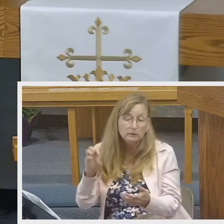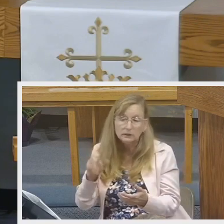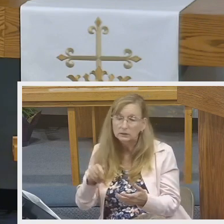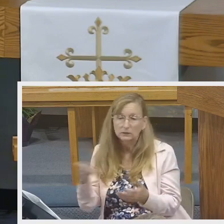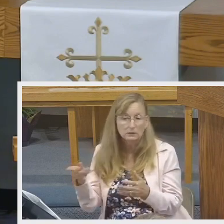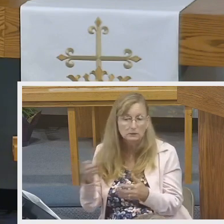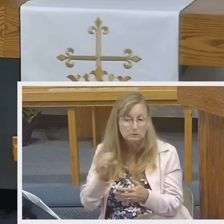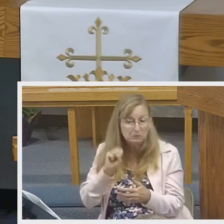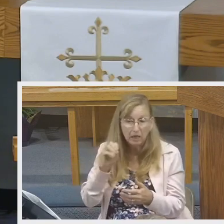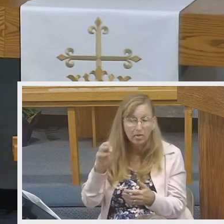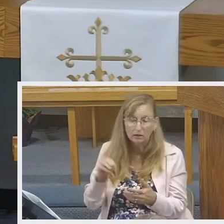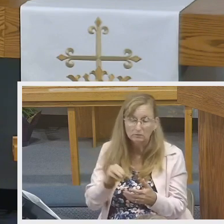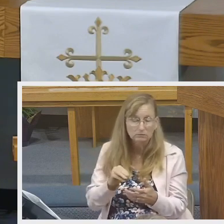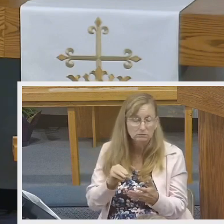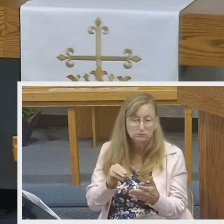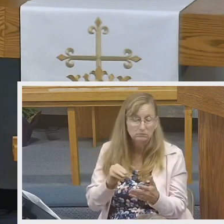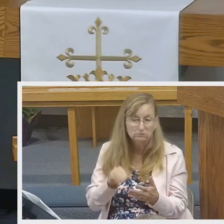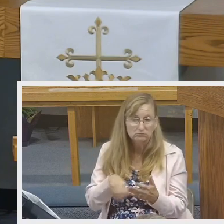is dead.